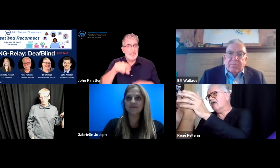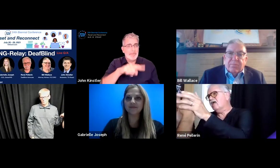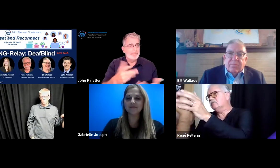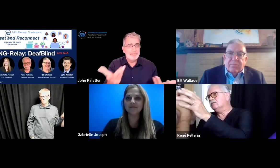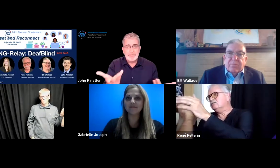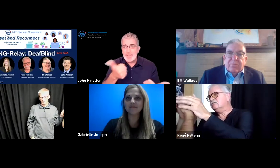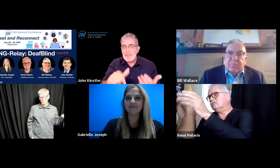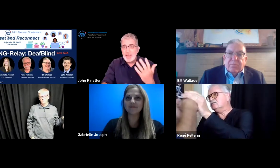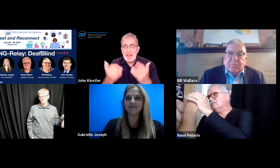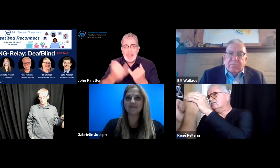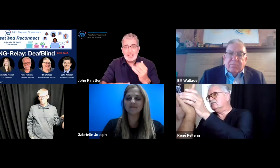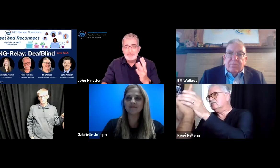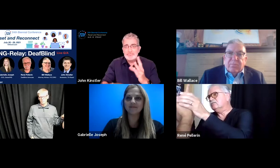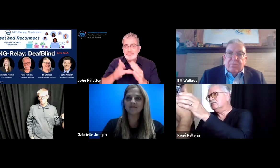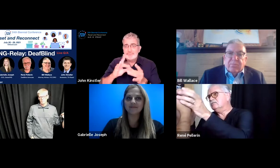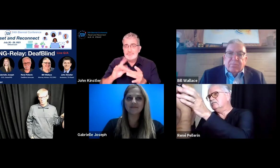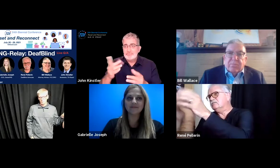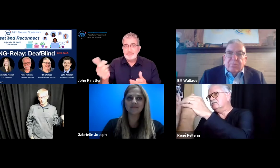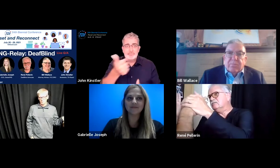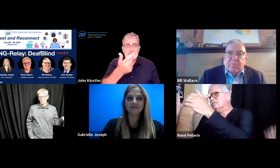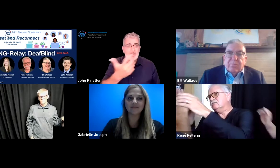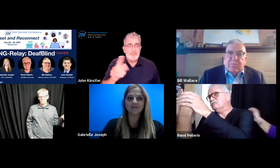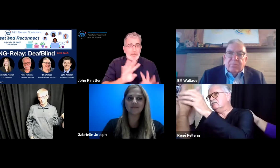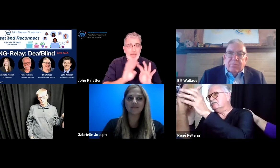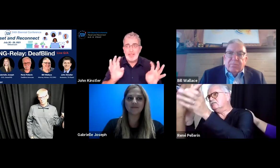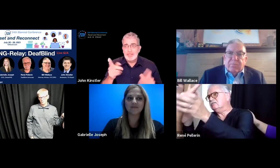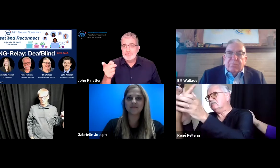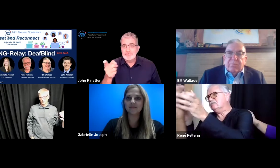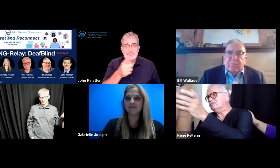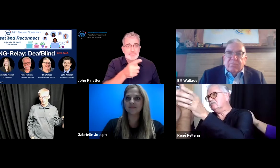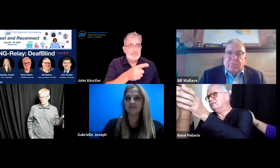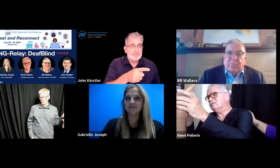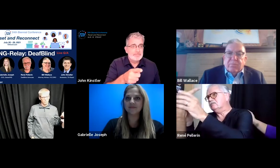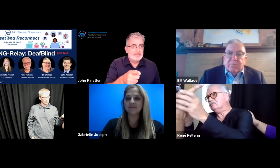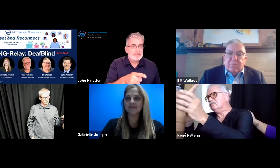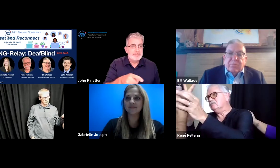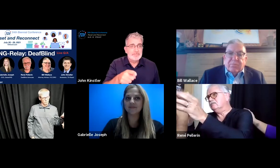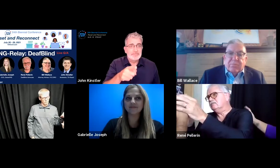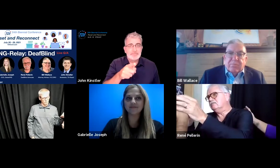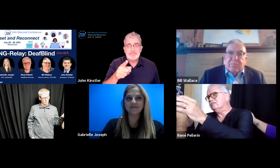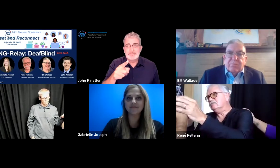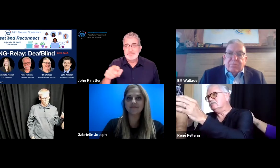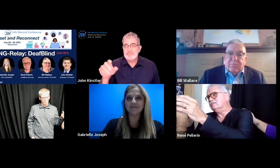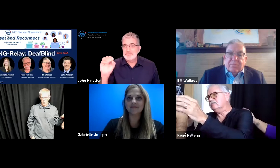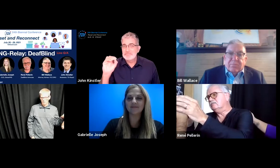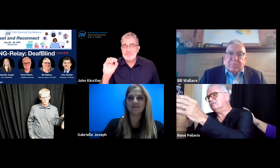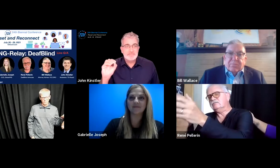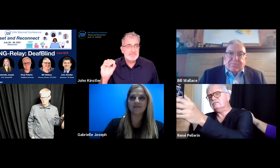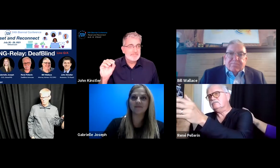can really advocate for the deafblind community? Are there any last remarks before we close this session from the panelists?